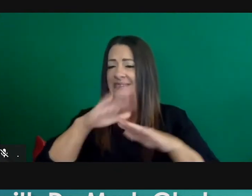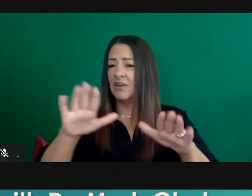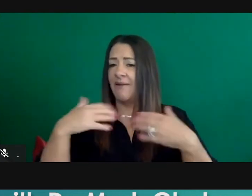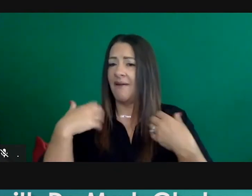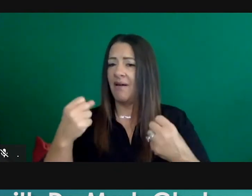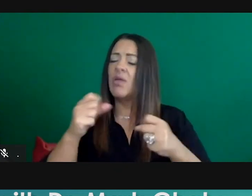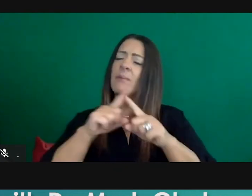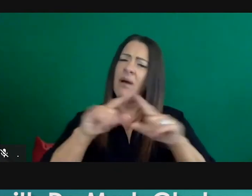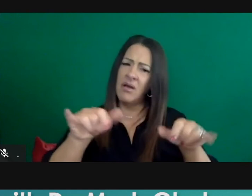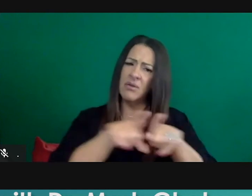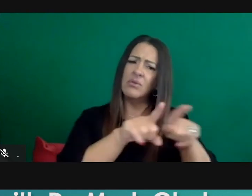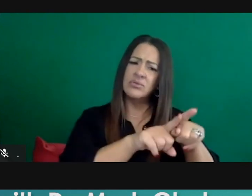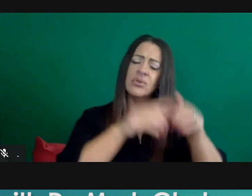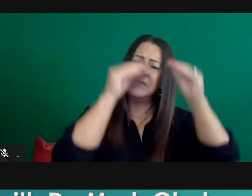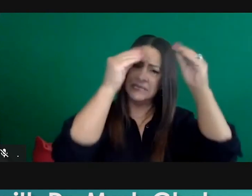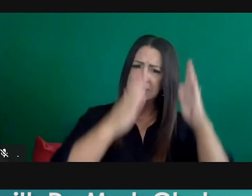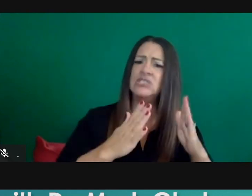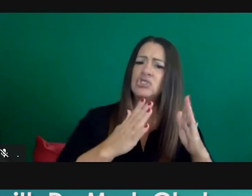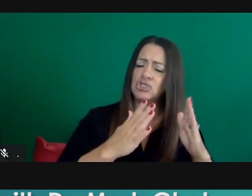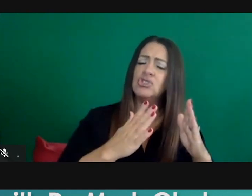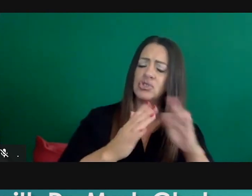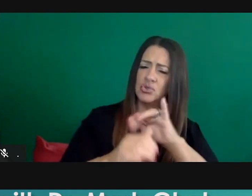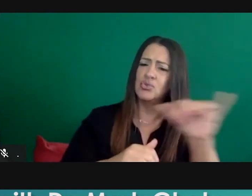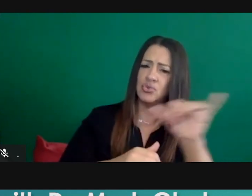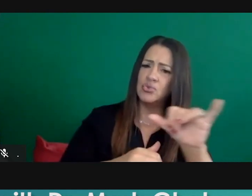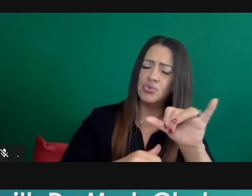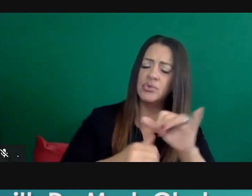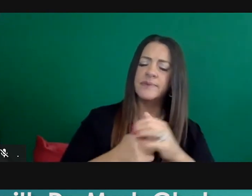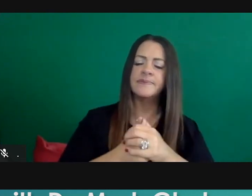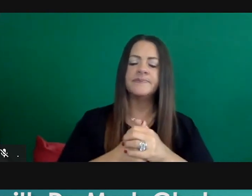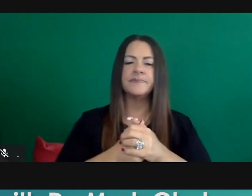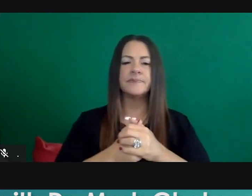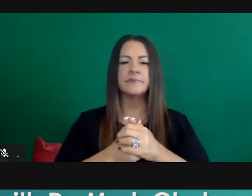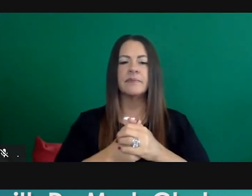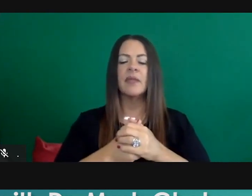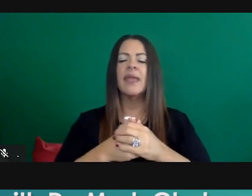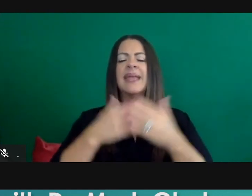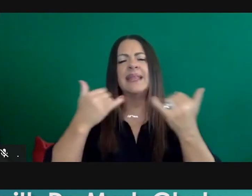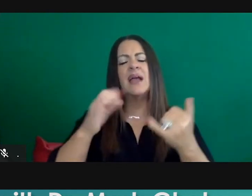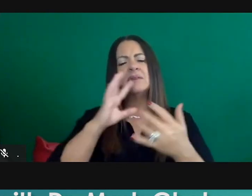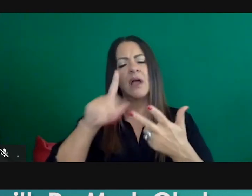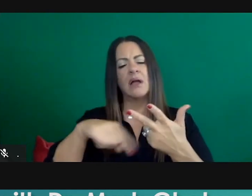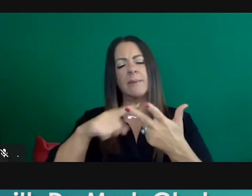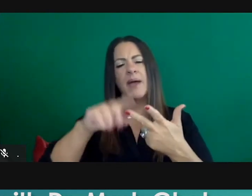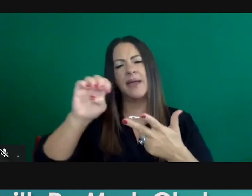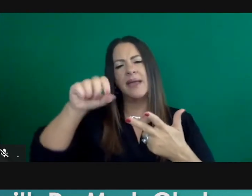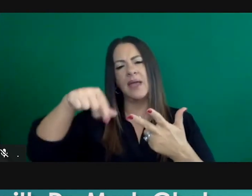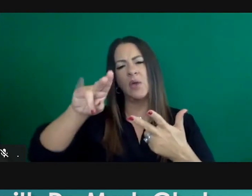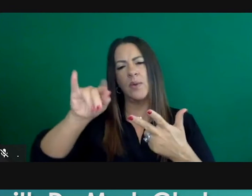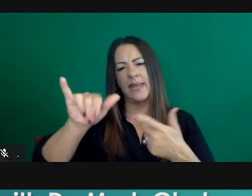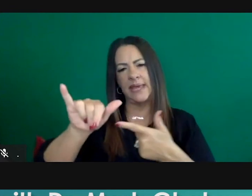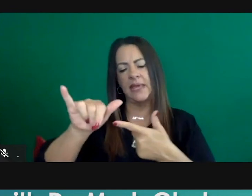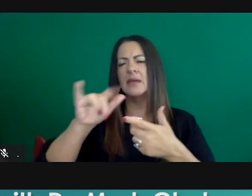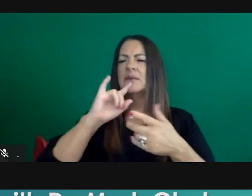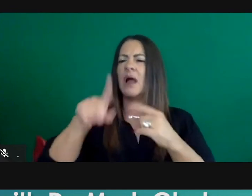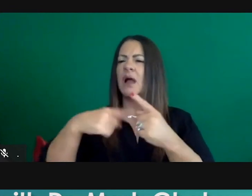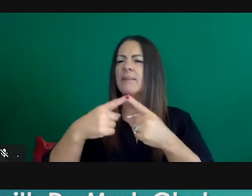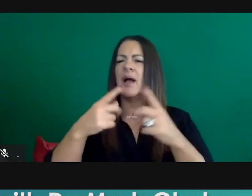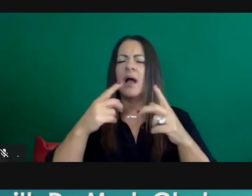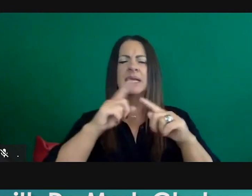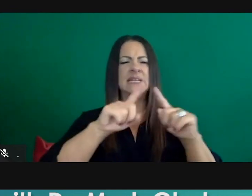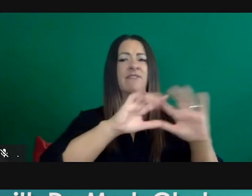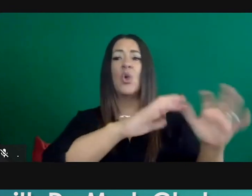altogether. As it relates to the equity measure, we are still in active conversations understanding how the equity